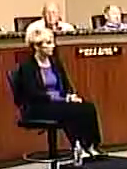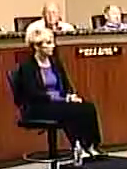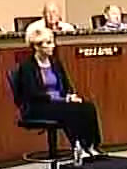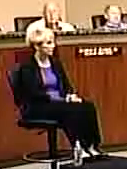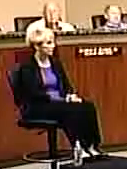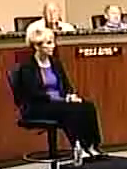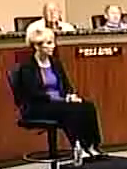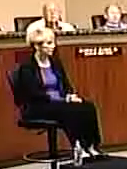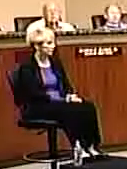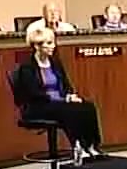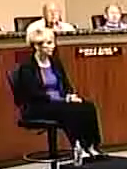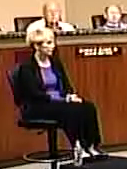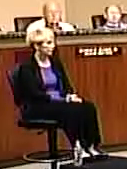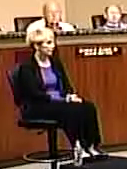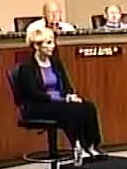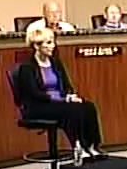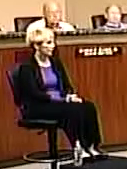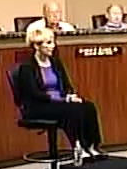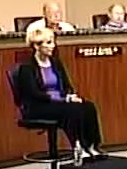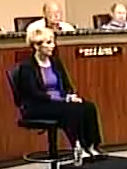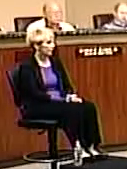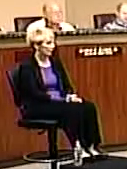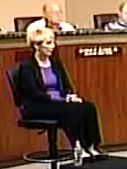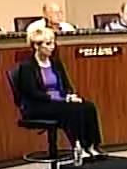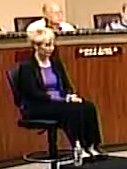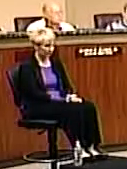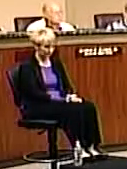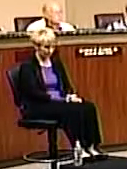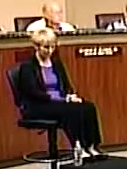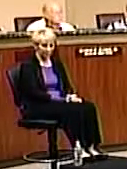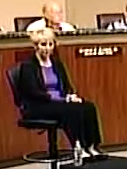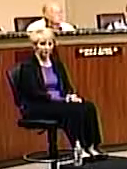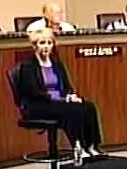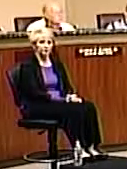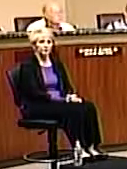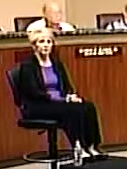four, three, two, one. We're live.